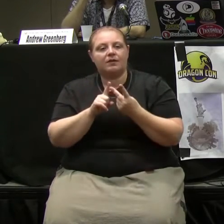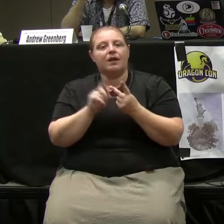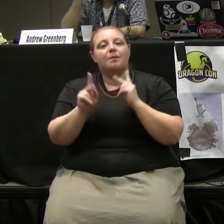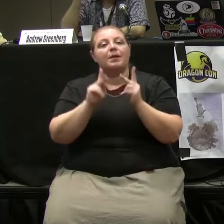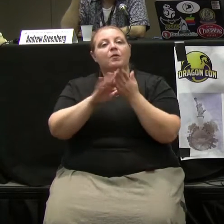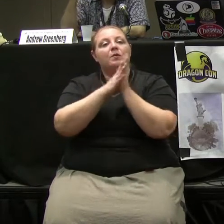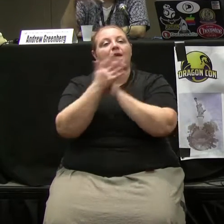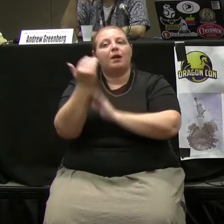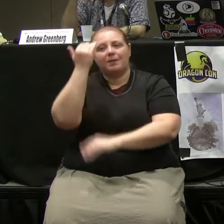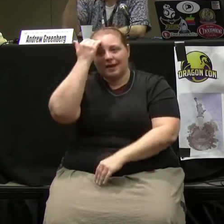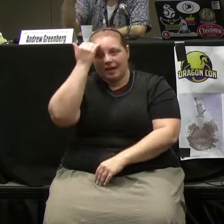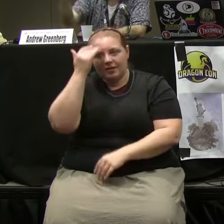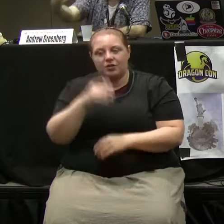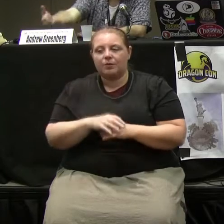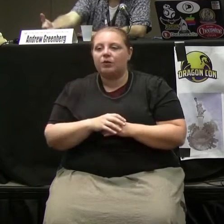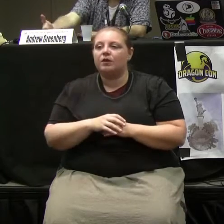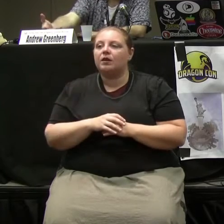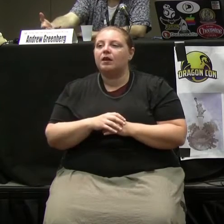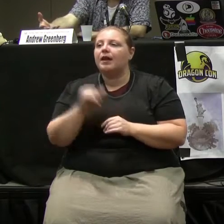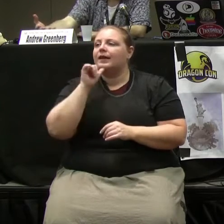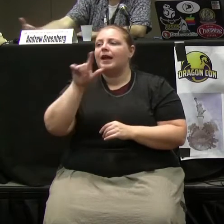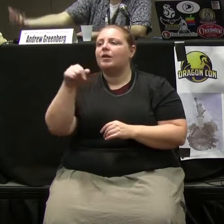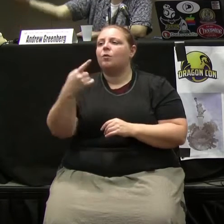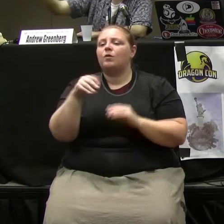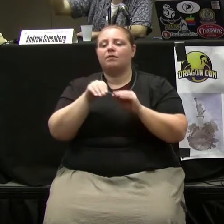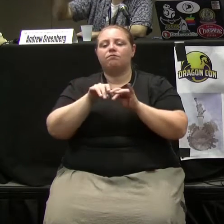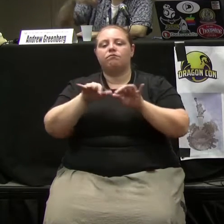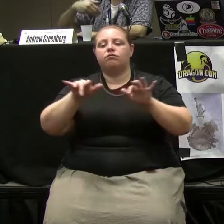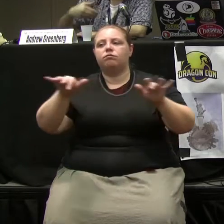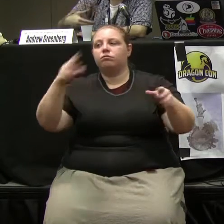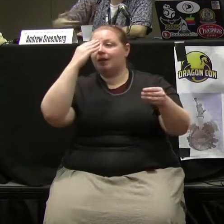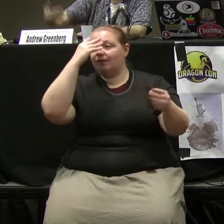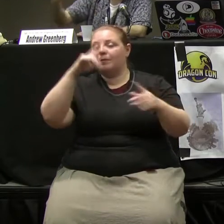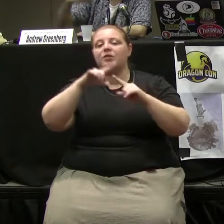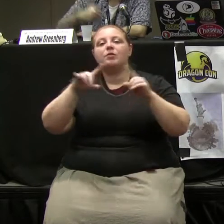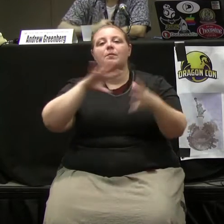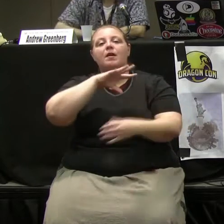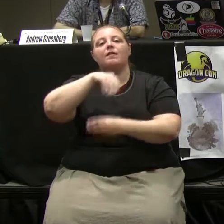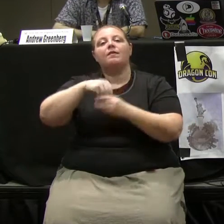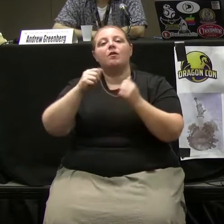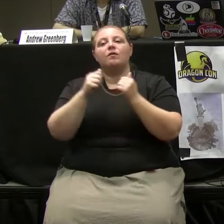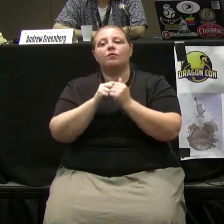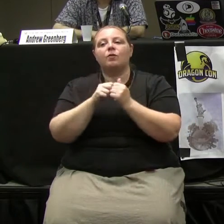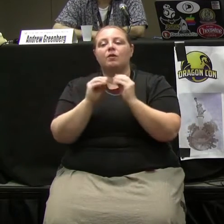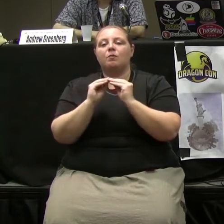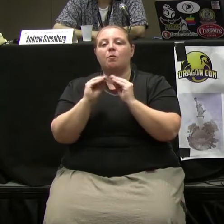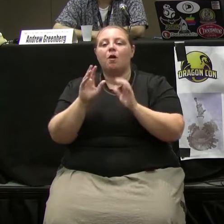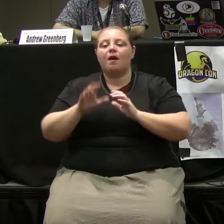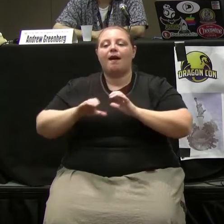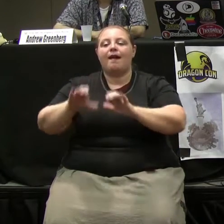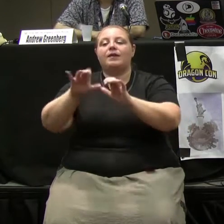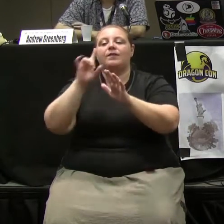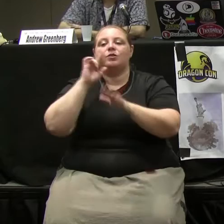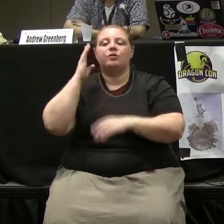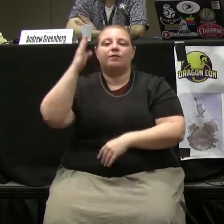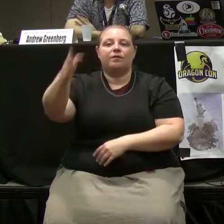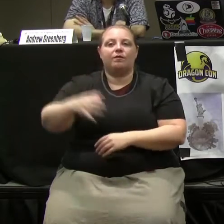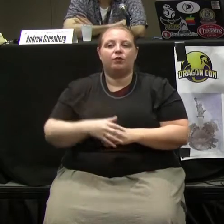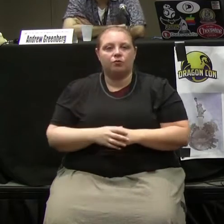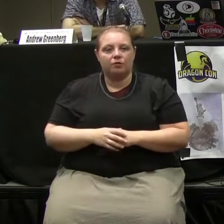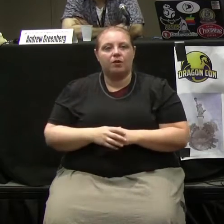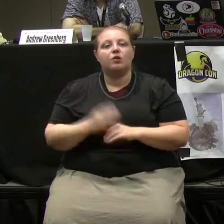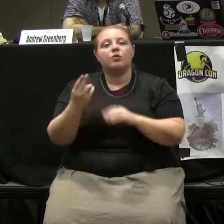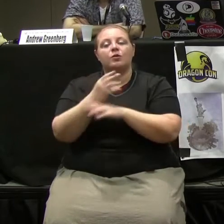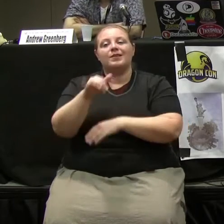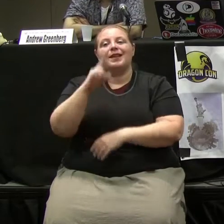knowledgeable, not just disseminate information, but get people more involved and help activate more people down the line. So I'd recommend that as using